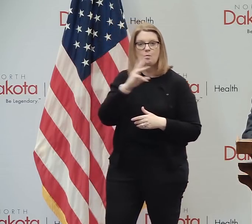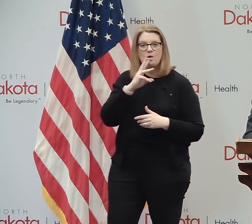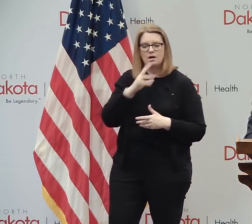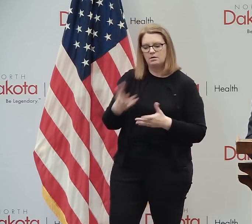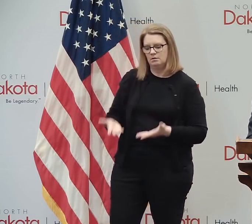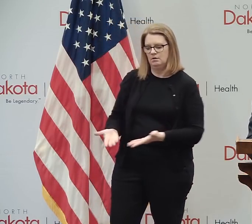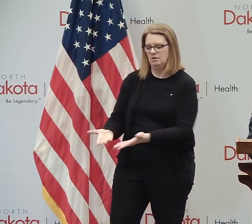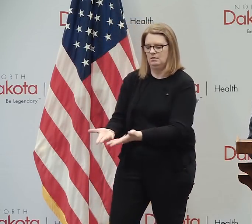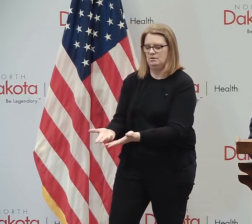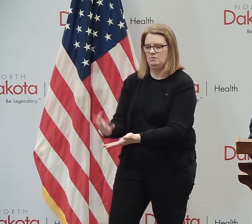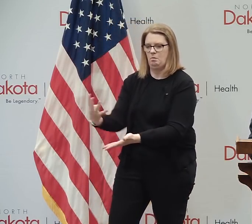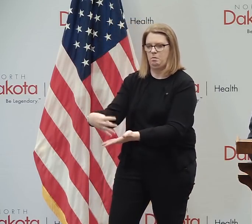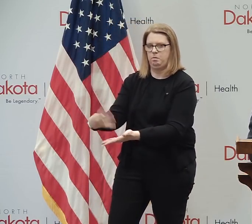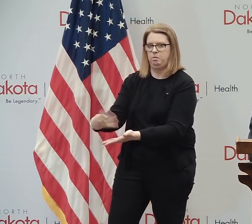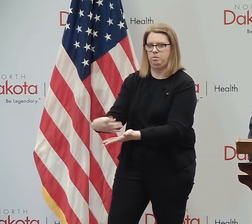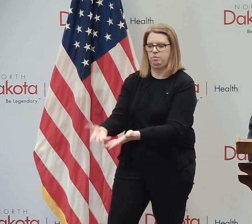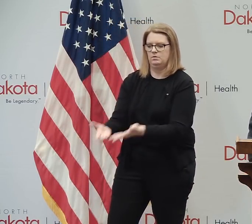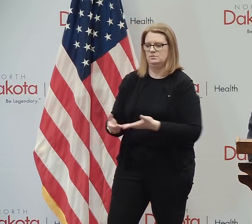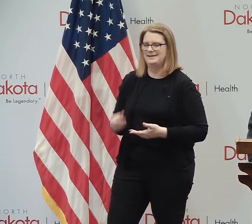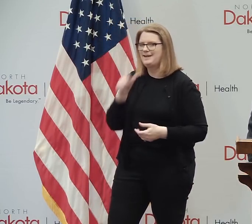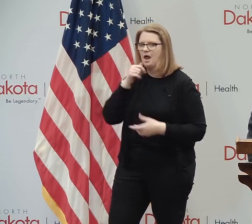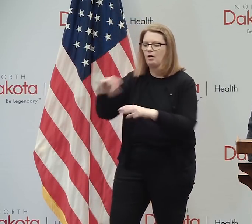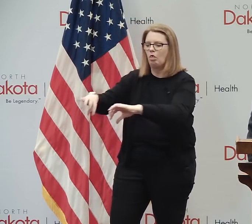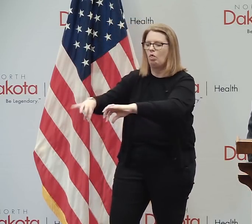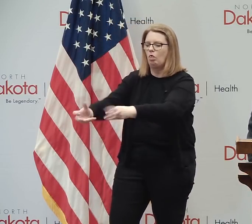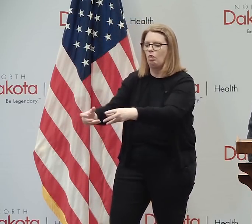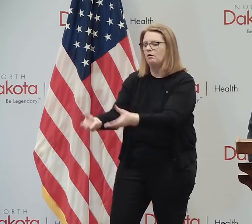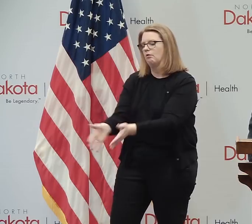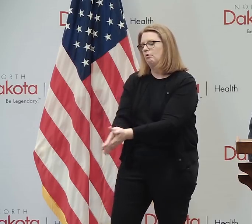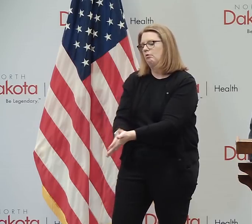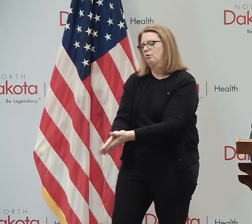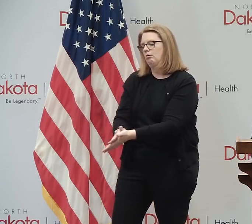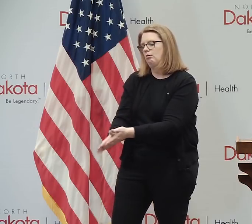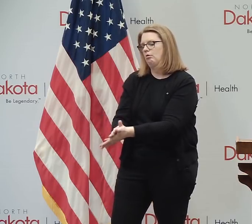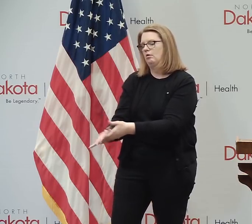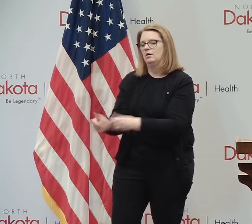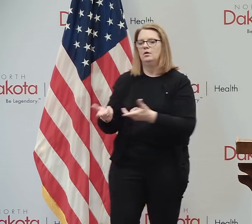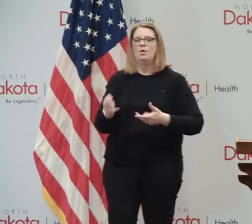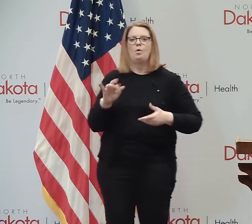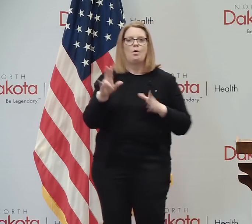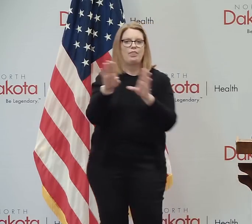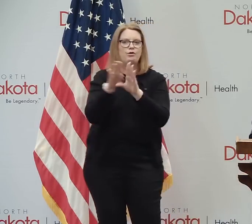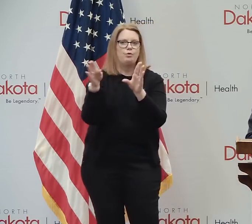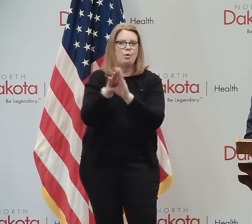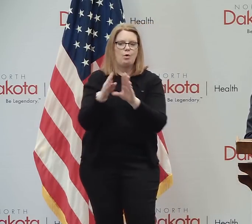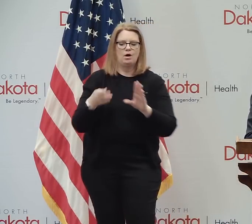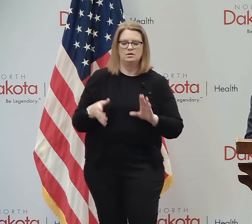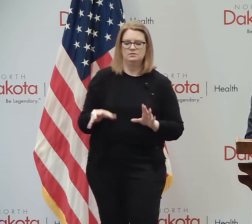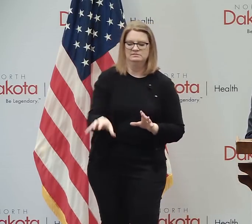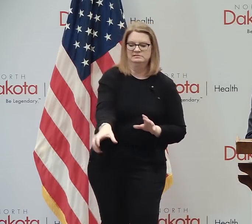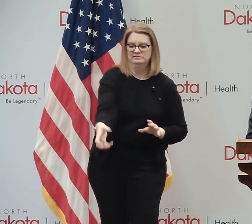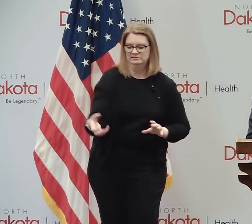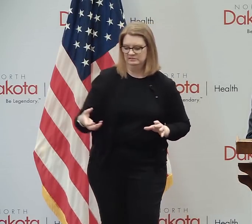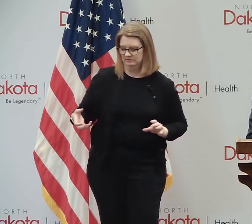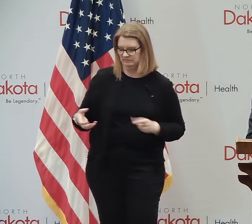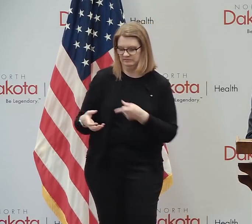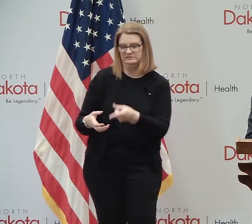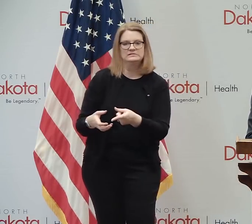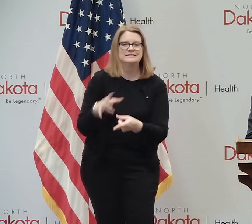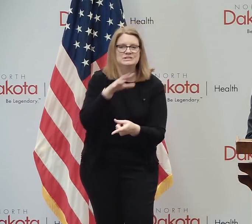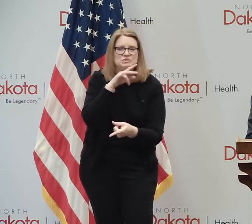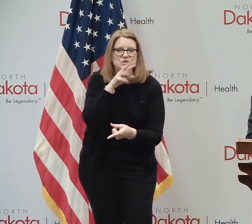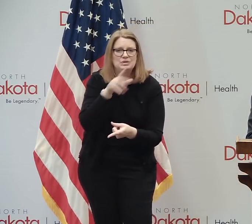and touchless doors, those things will help avoid those areas where there might be transmissible moments